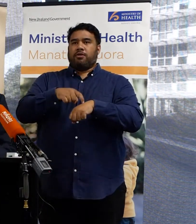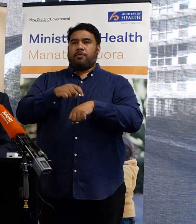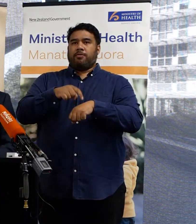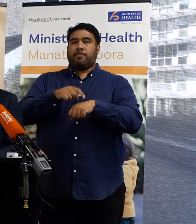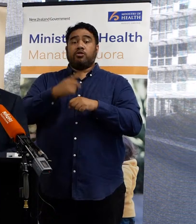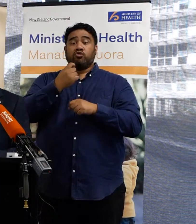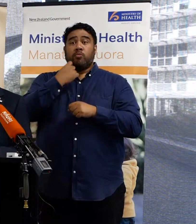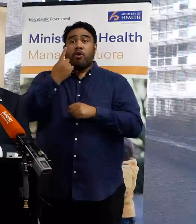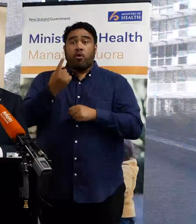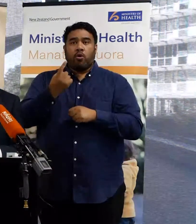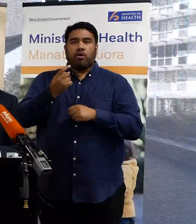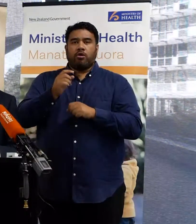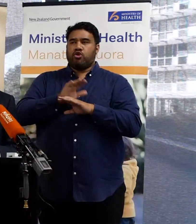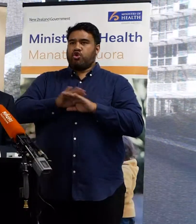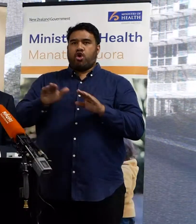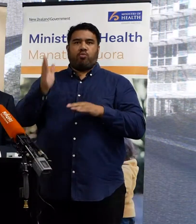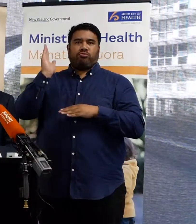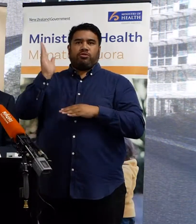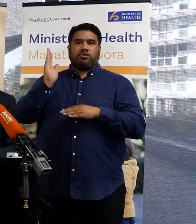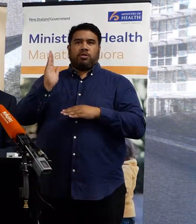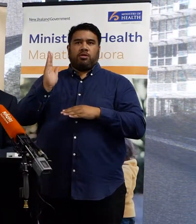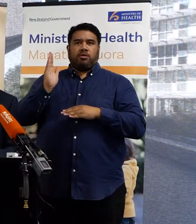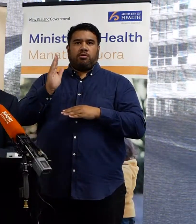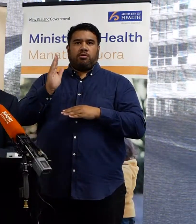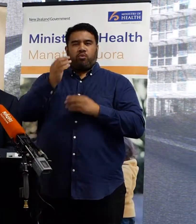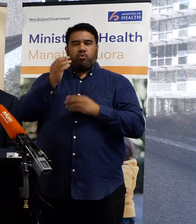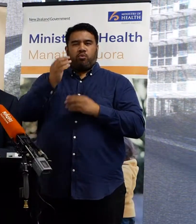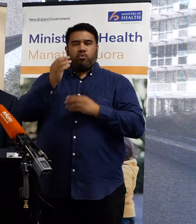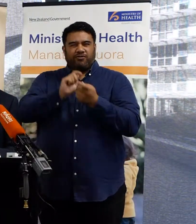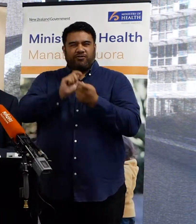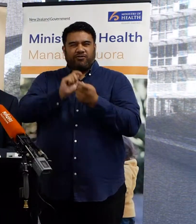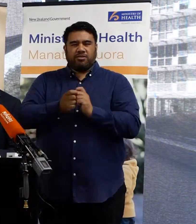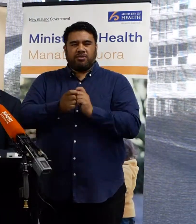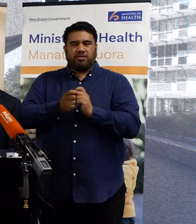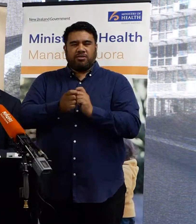no stand-up planned for tomorrow. We'll let you know if that changes, and there will be a